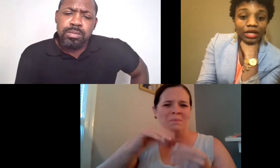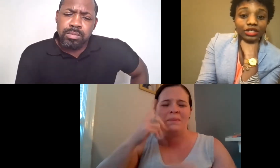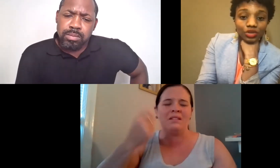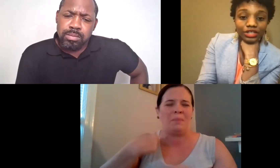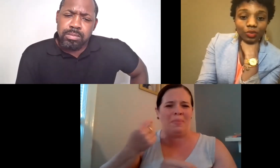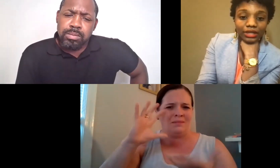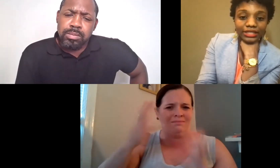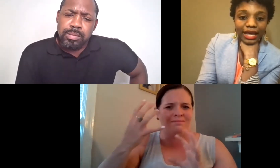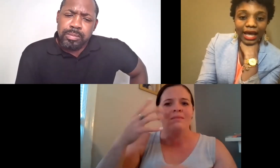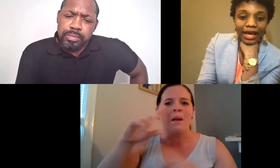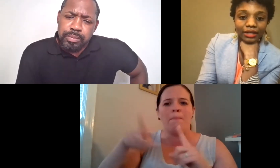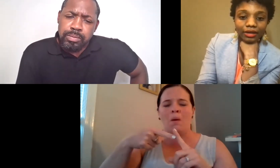So I just wanted to add,